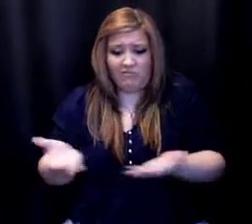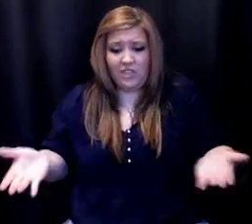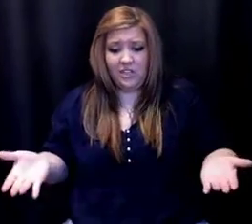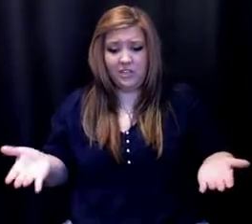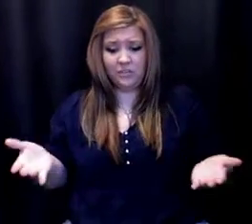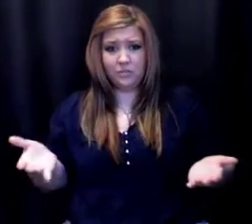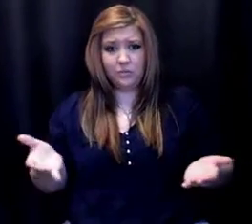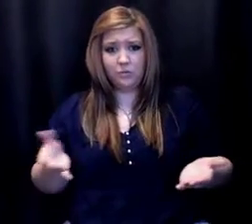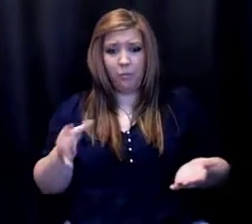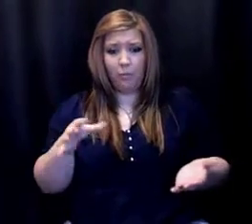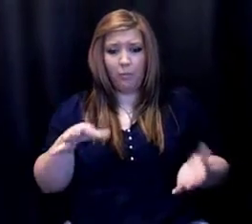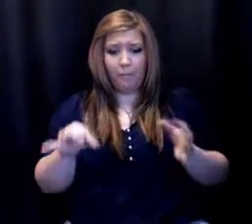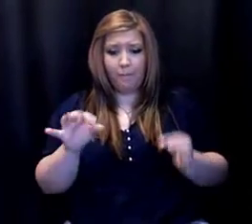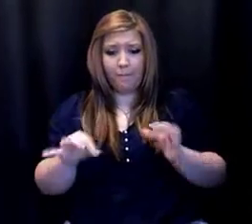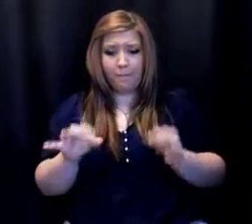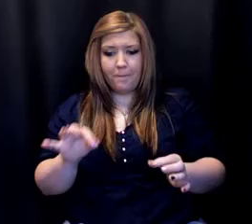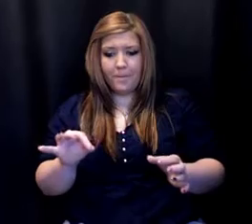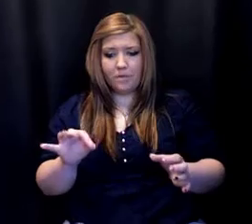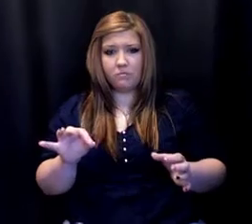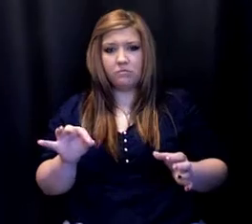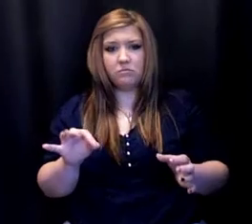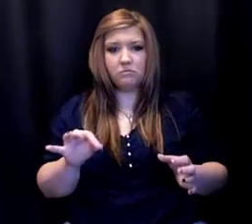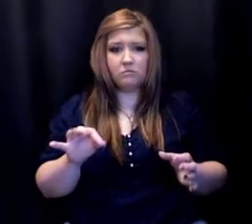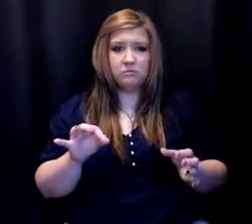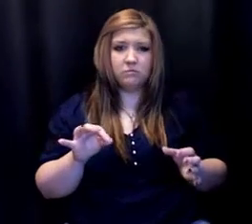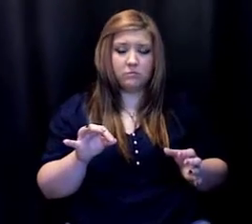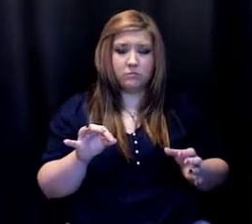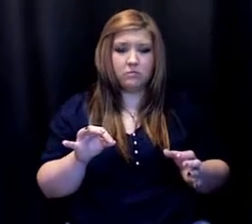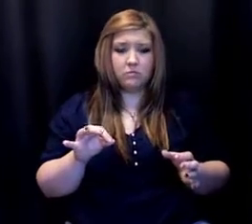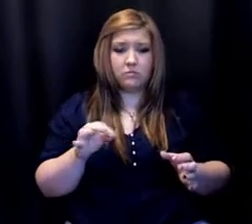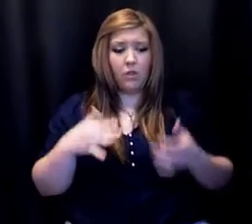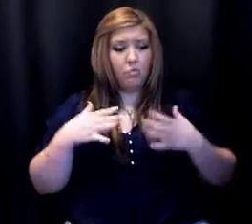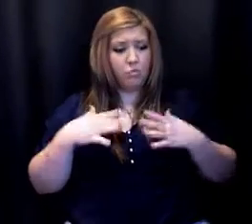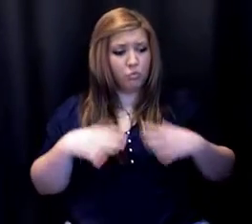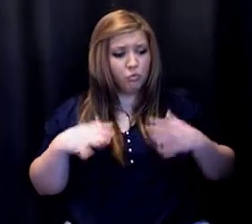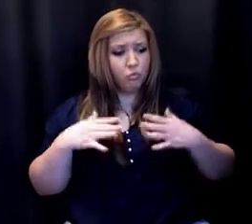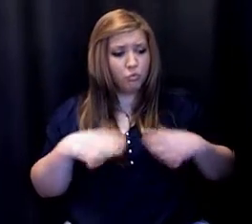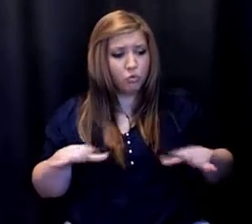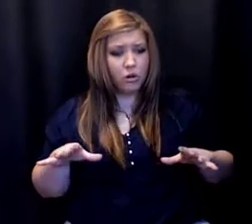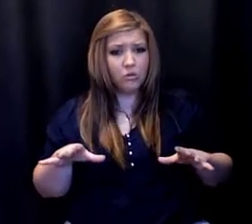I just wanted to move my clothes and a few personal things.